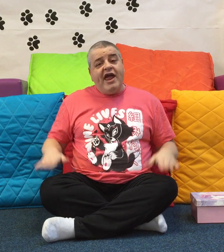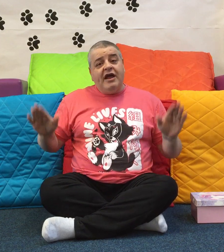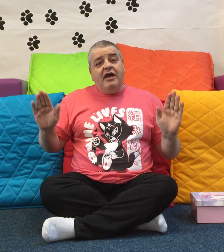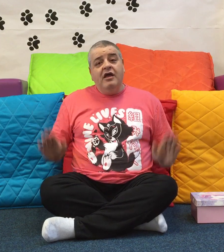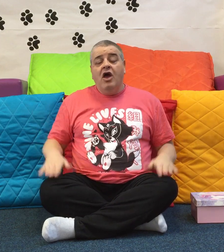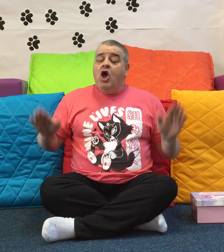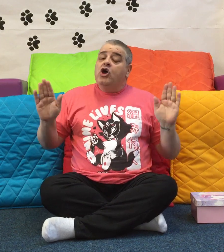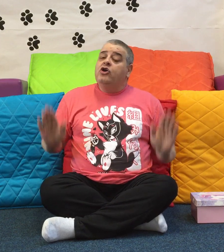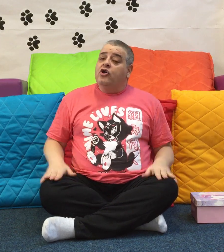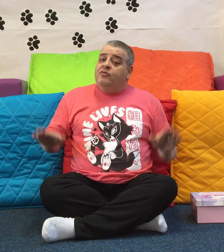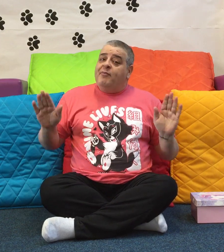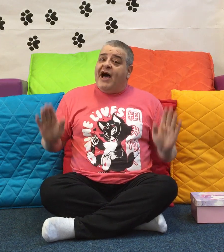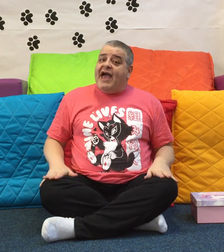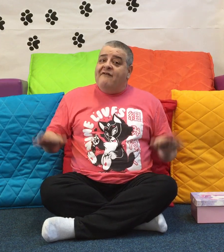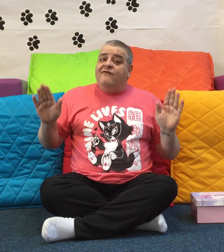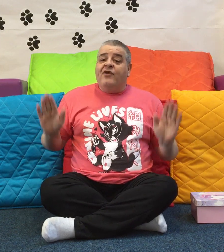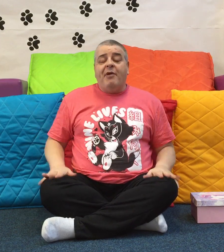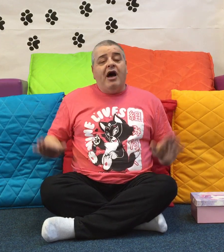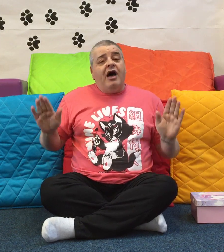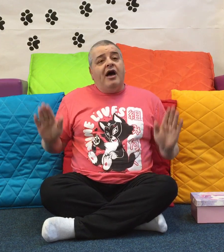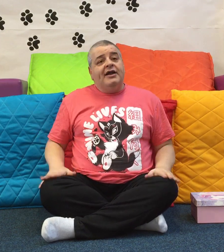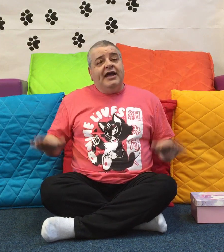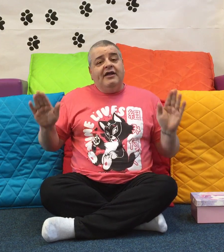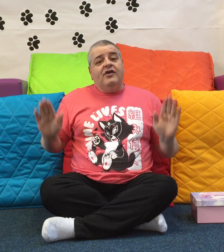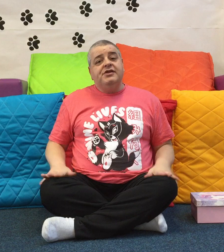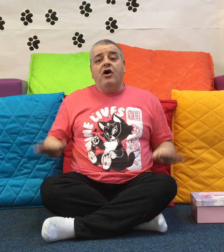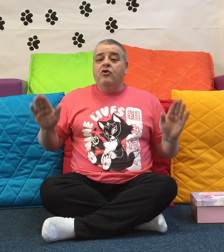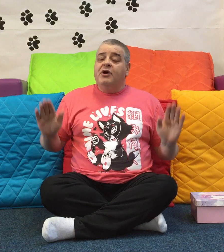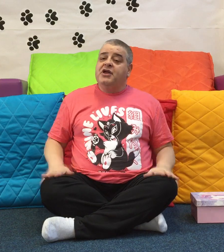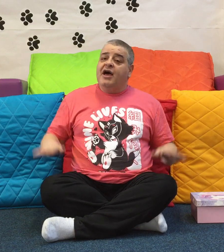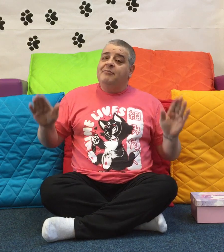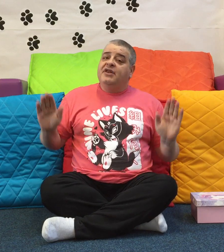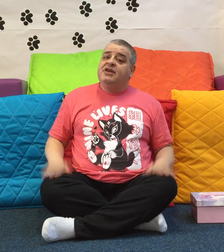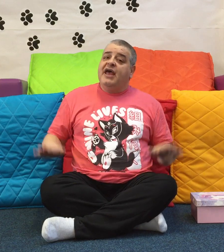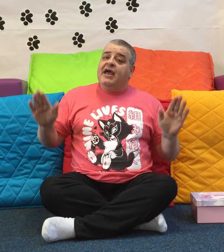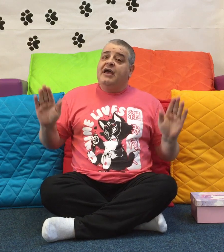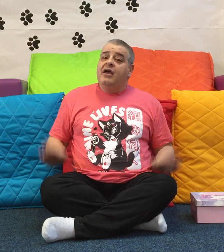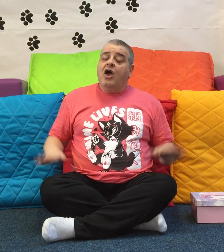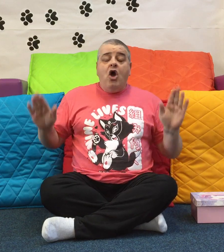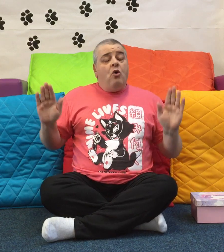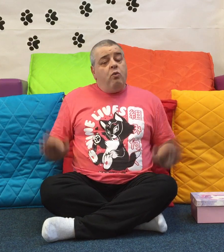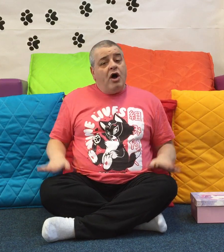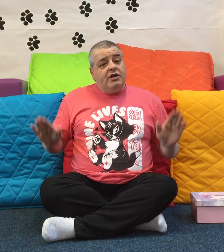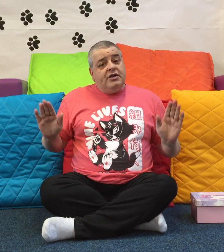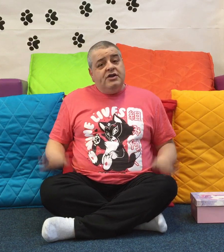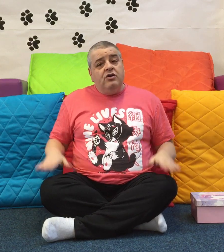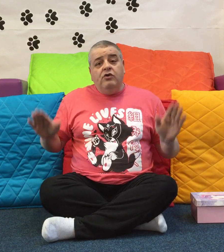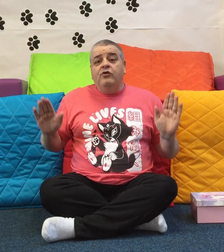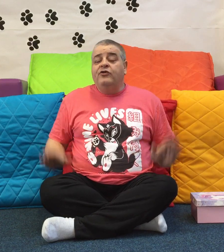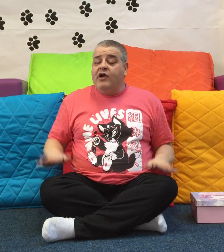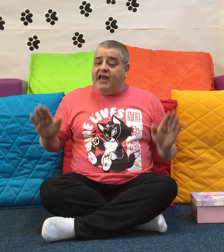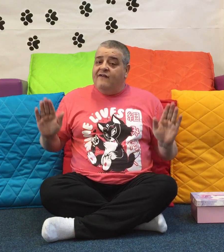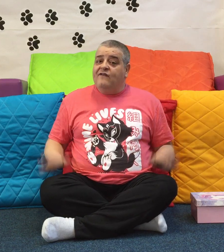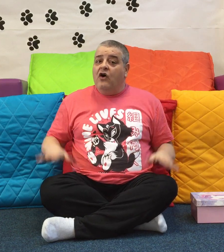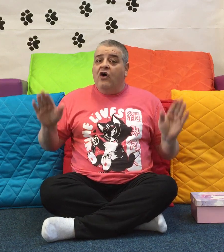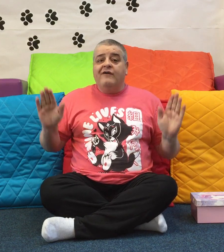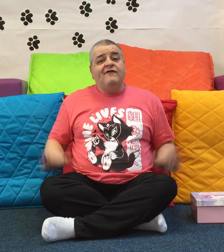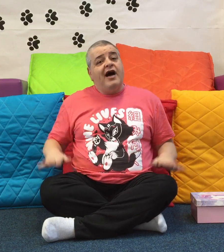ring. Goodbye, everybody, there's no more time to sing. One, two, three, four,